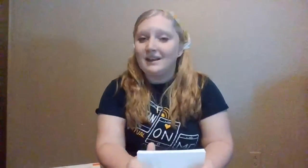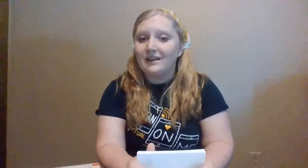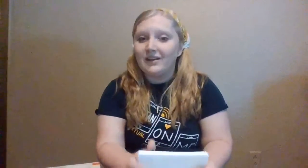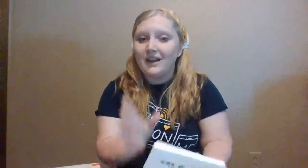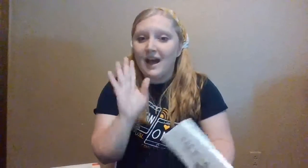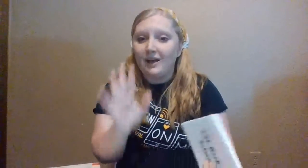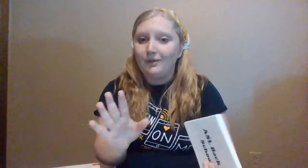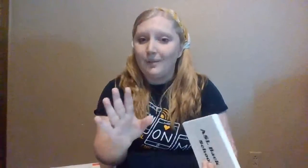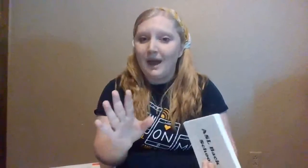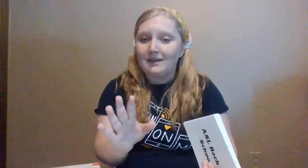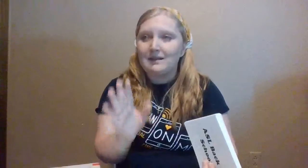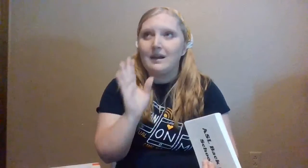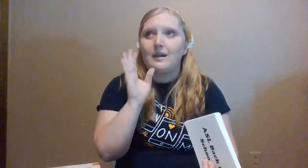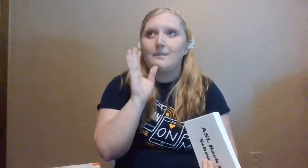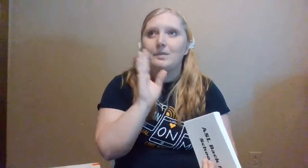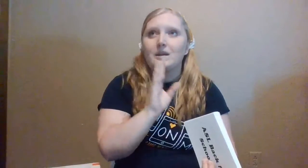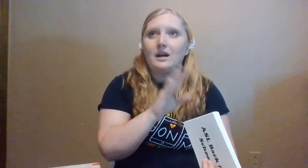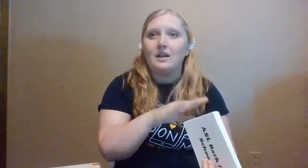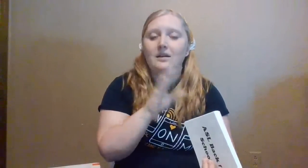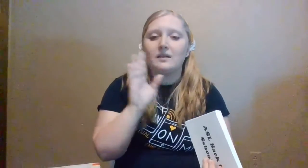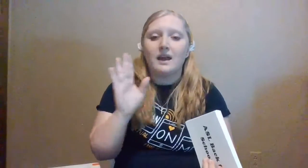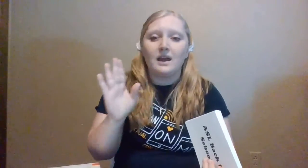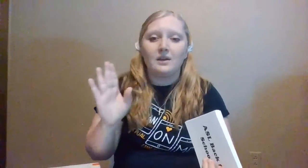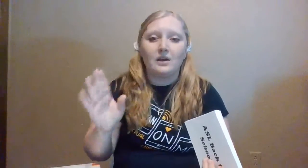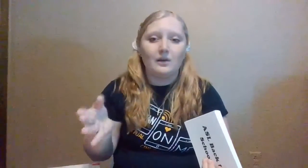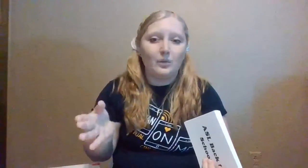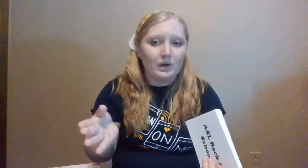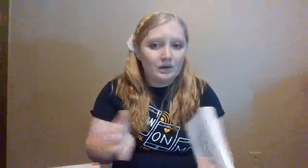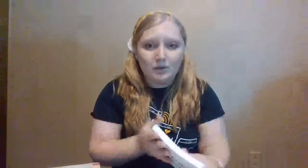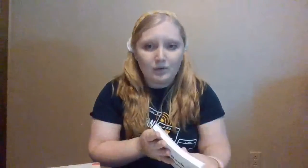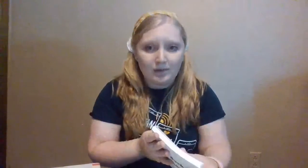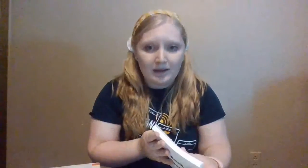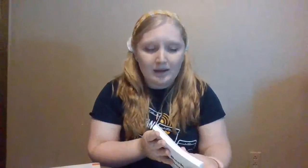link the alphabet colors and 1, 2, 3